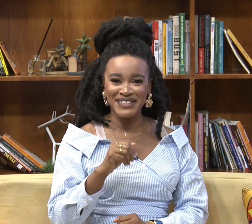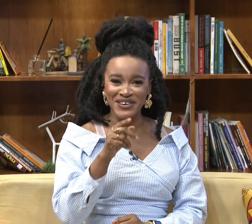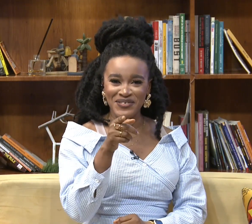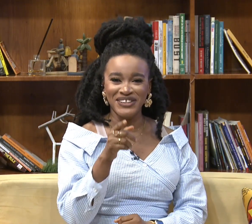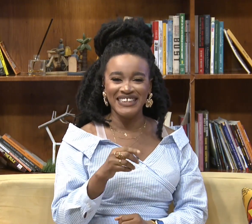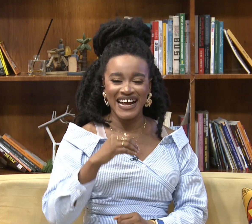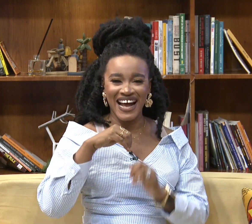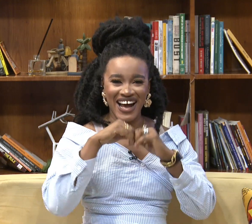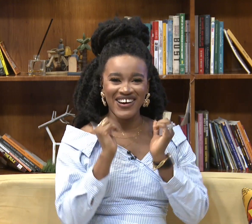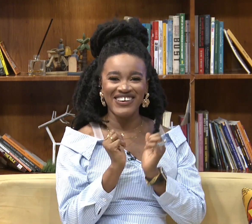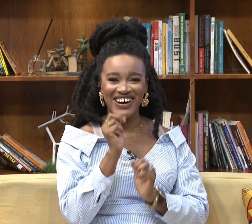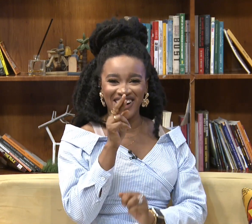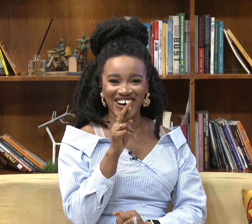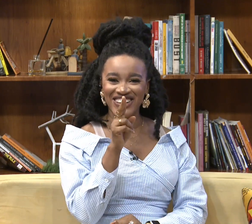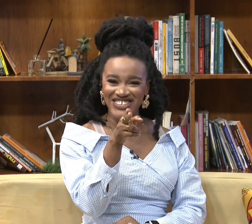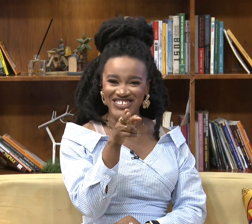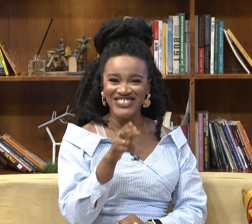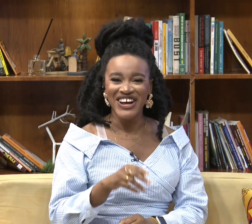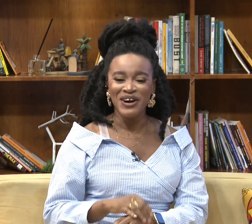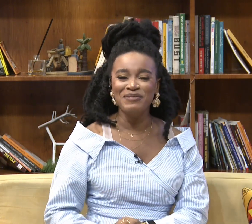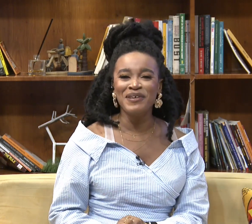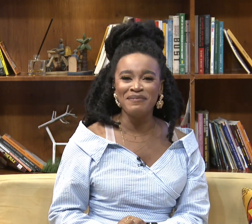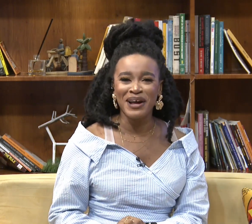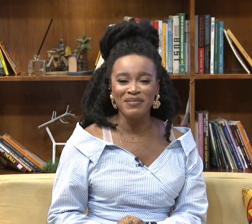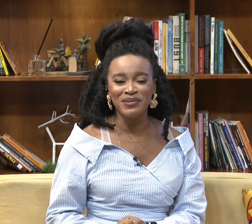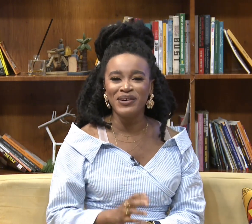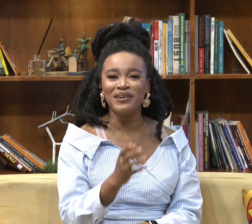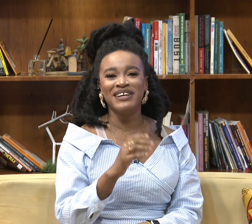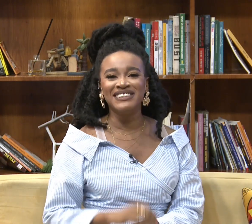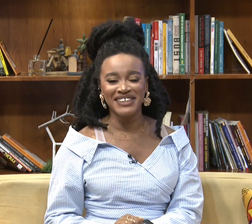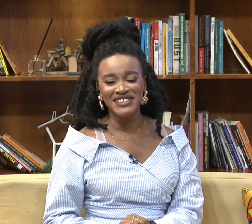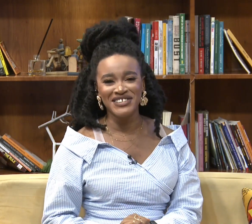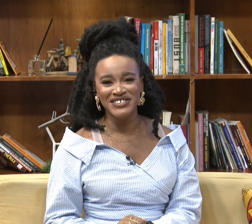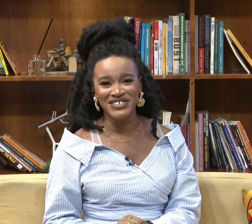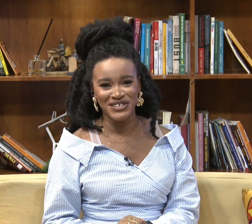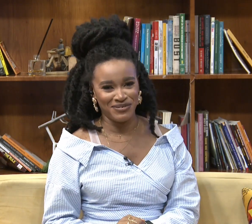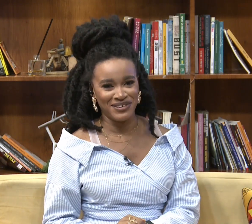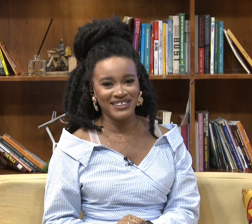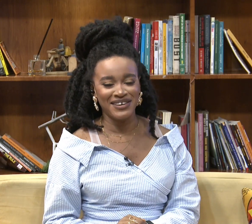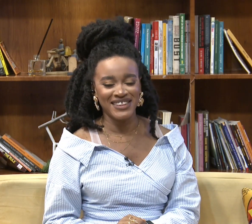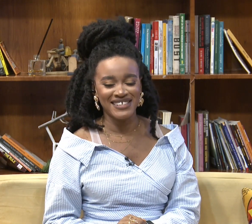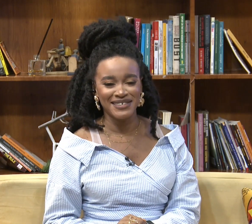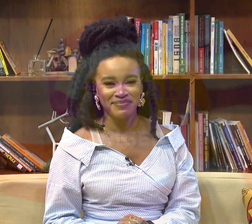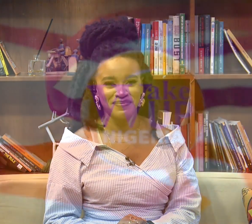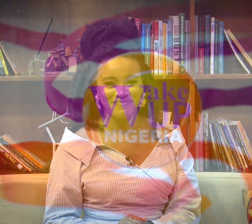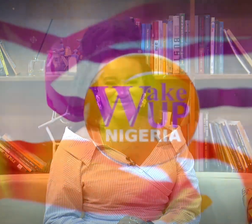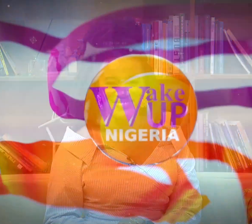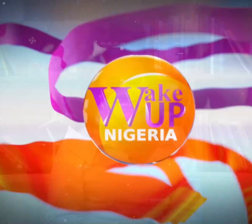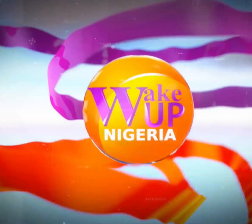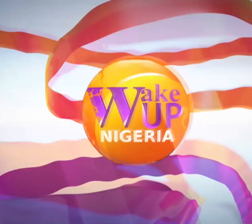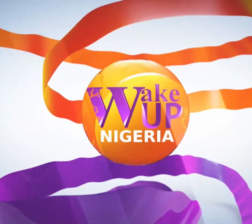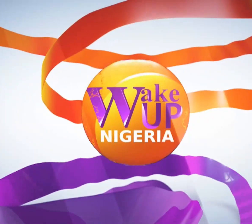I'm asking you watching, how are you? We'll be right back, people. Wake Up Nigeria continues. All right, thank you. Stay with us.